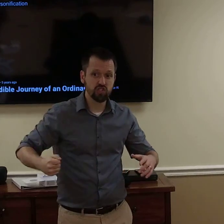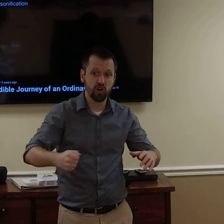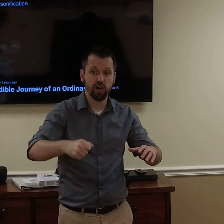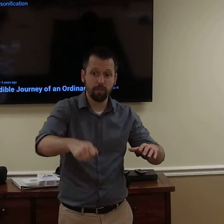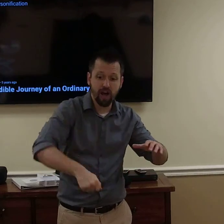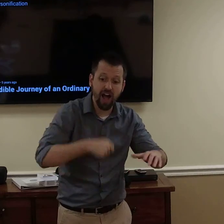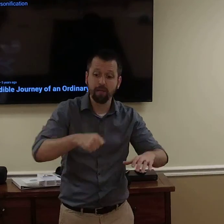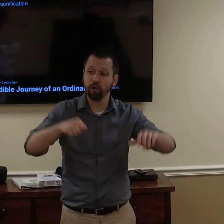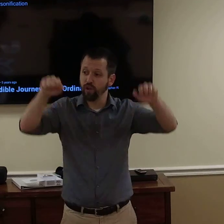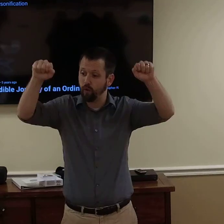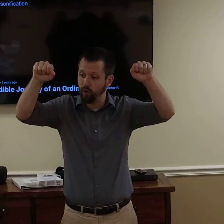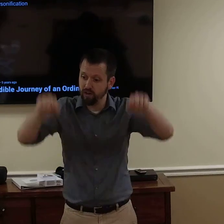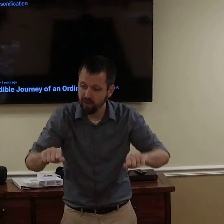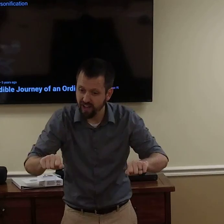Stirring a pot, pulling a window down.